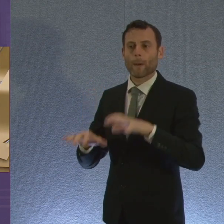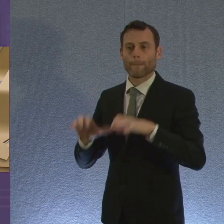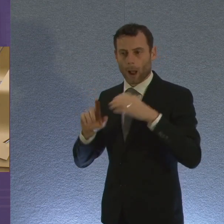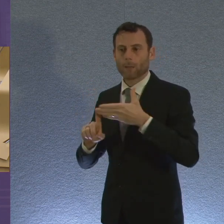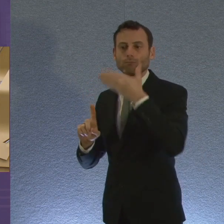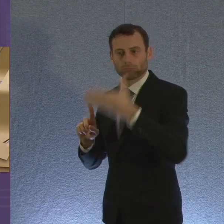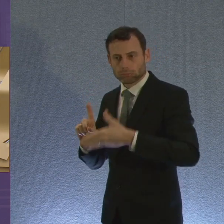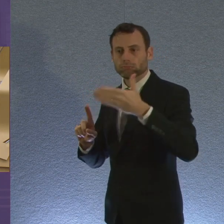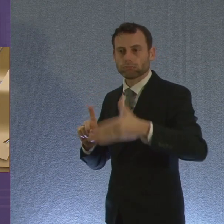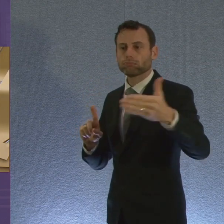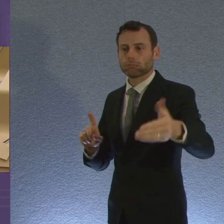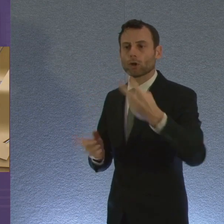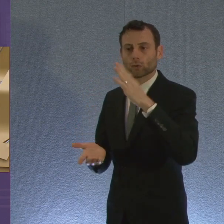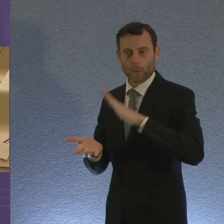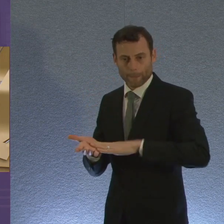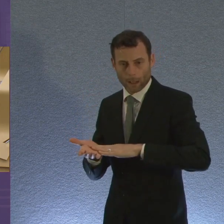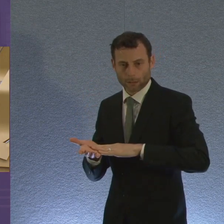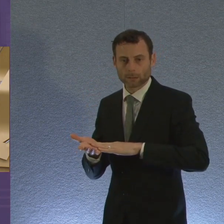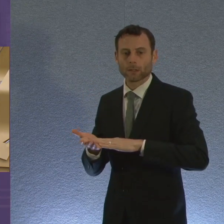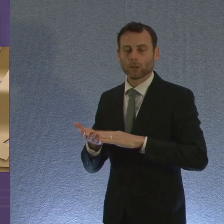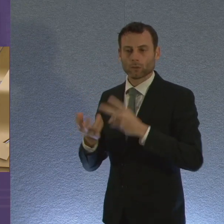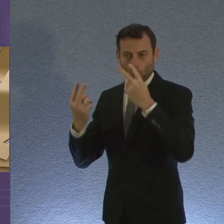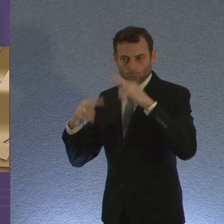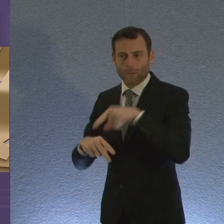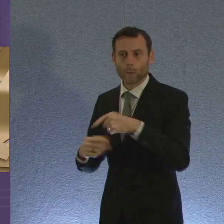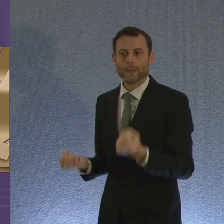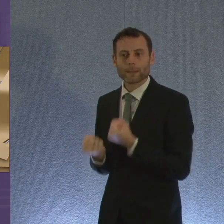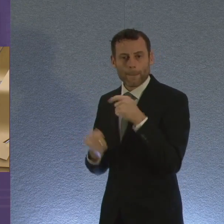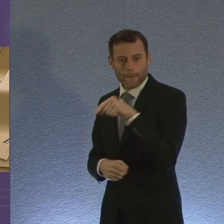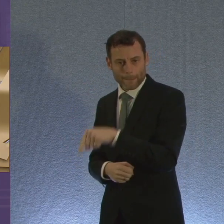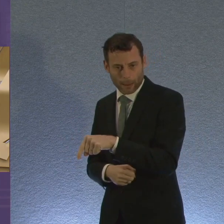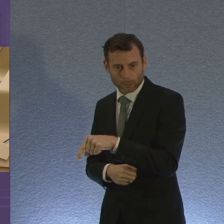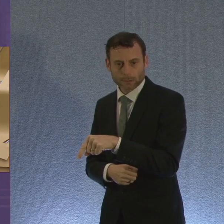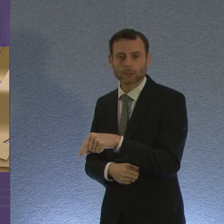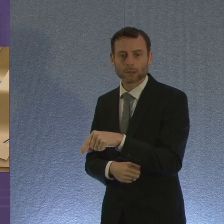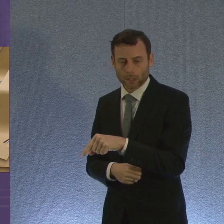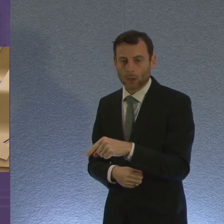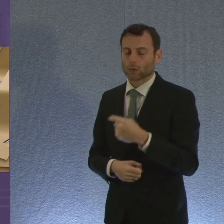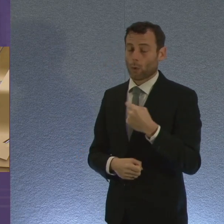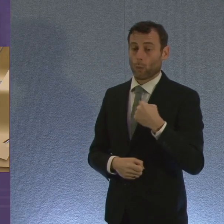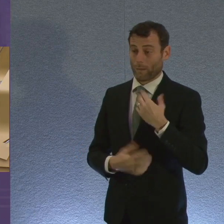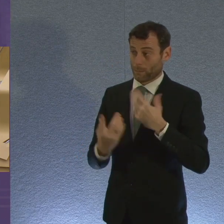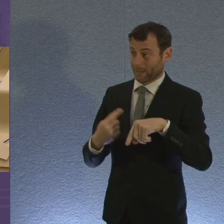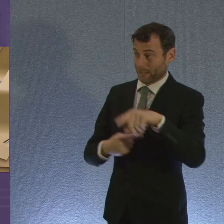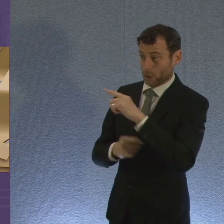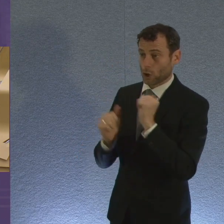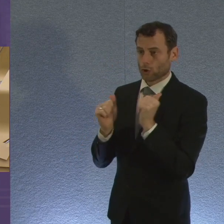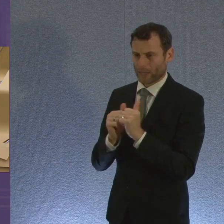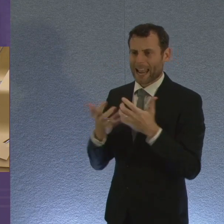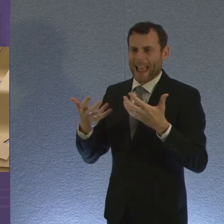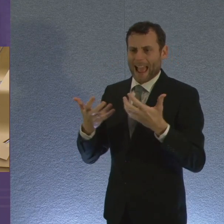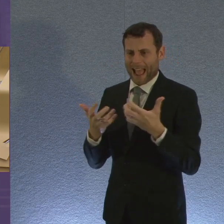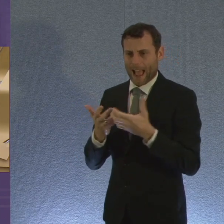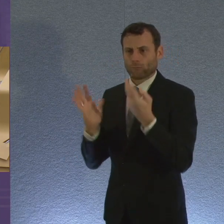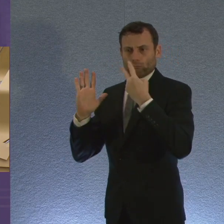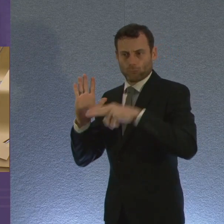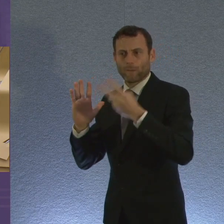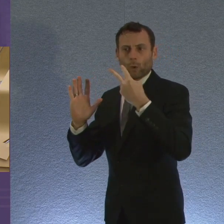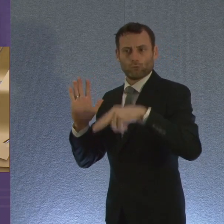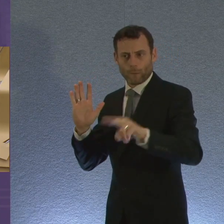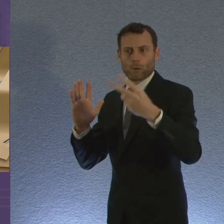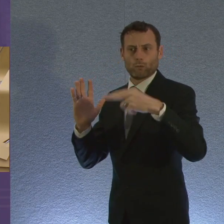And I am open to a discussion, as Mr Fraser knows, because he has raised it with me, about how that should take place. And if the Parliamentary Bureau wishes to put in place